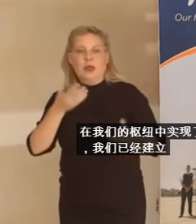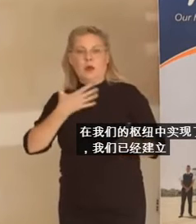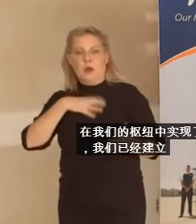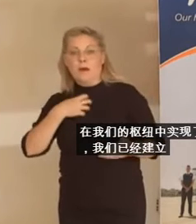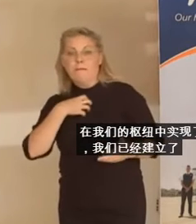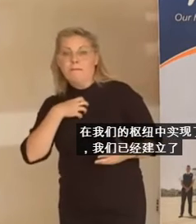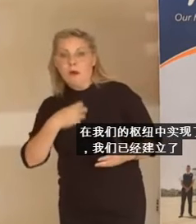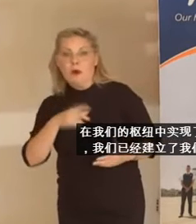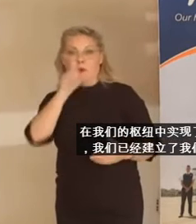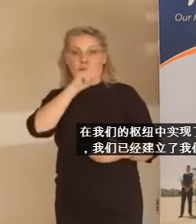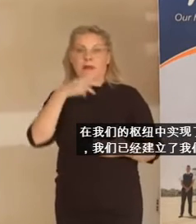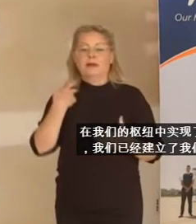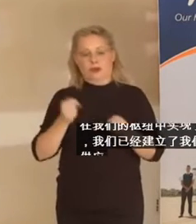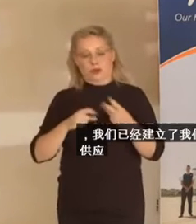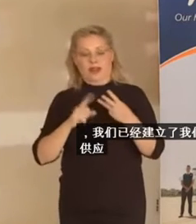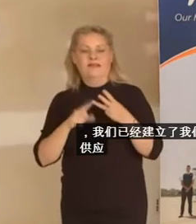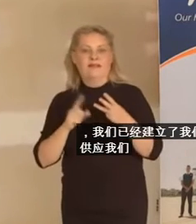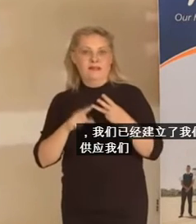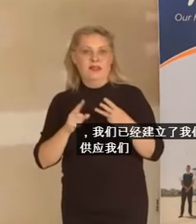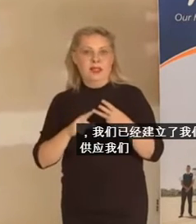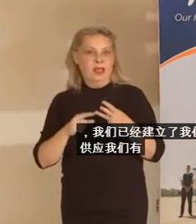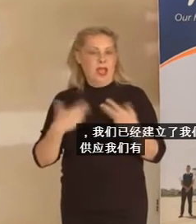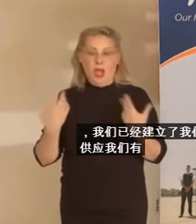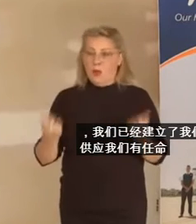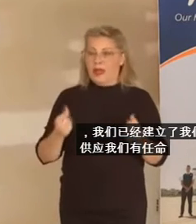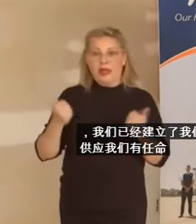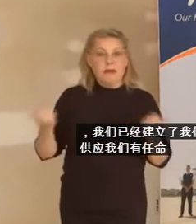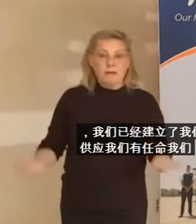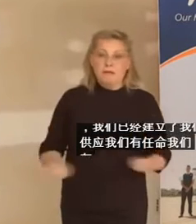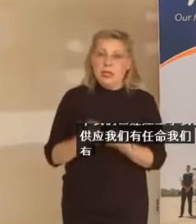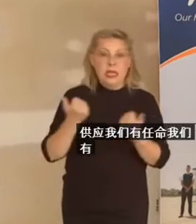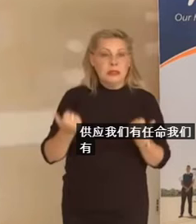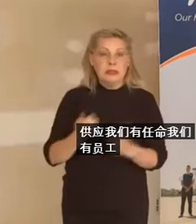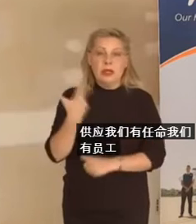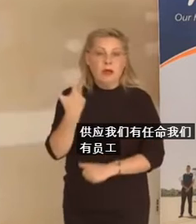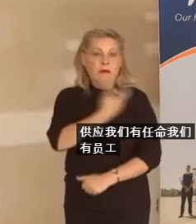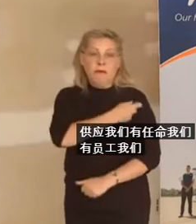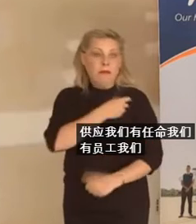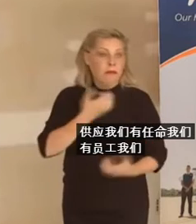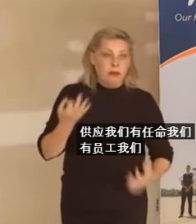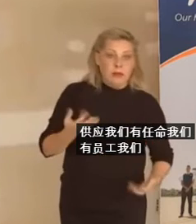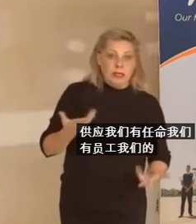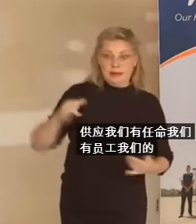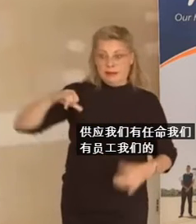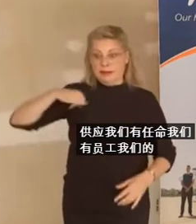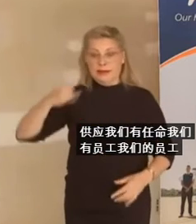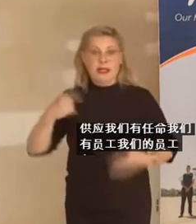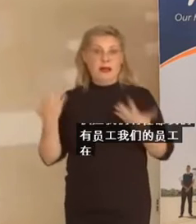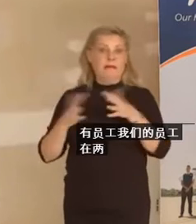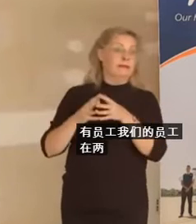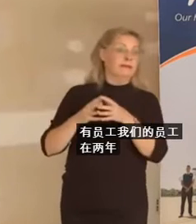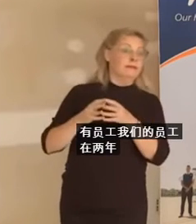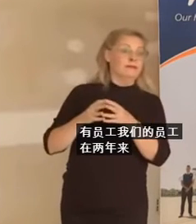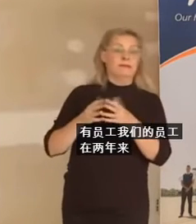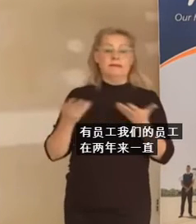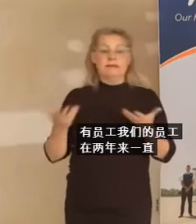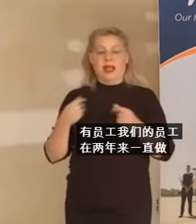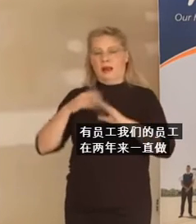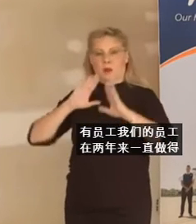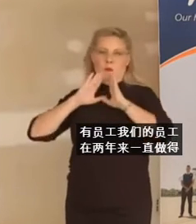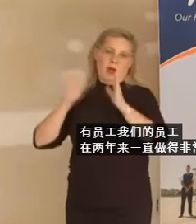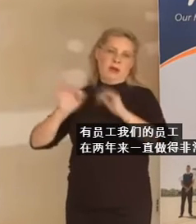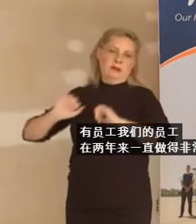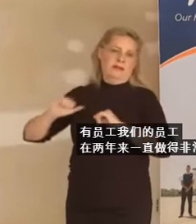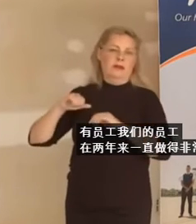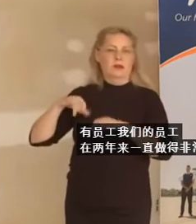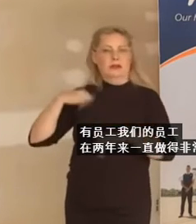And we have that set up. We have the supply. We have the appointments. We have the staff. Our staff have been doing an amazing job